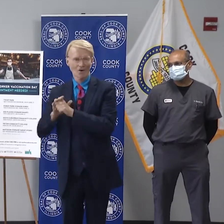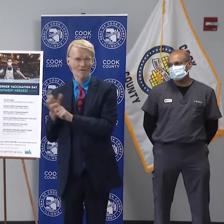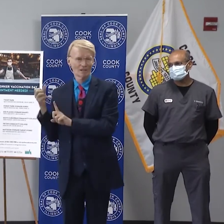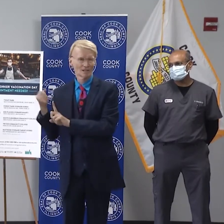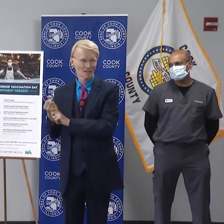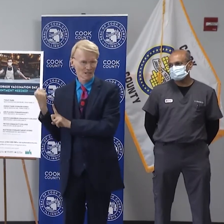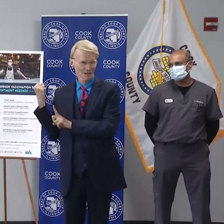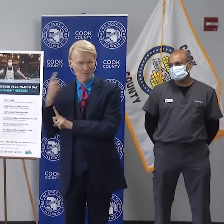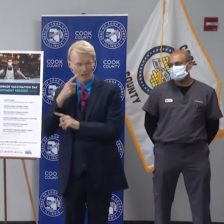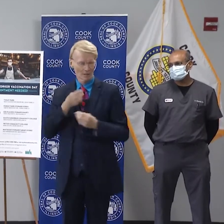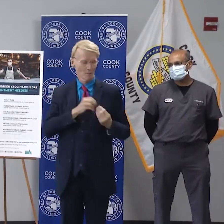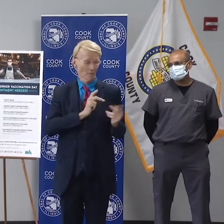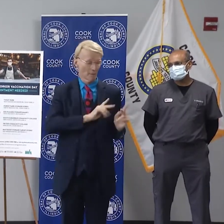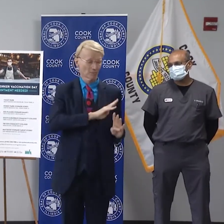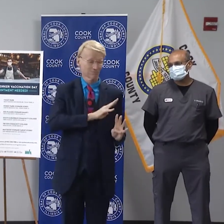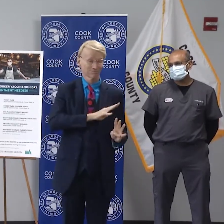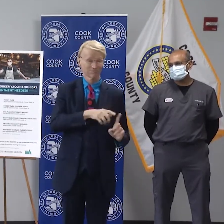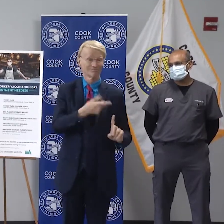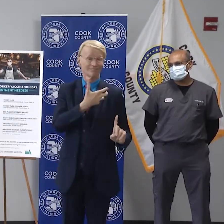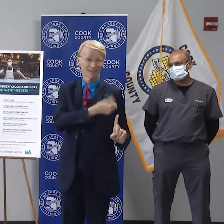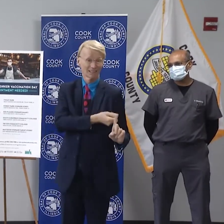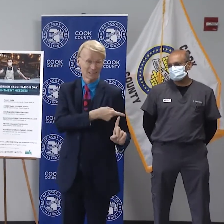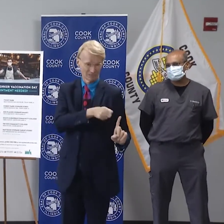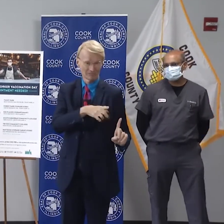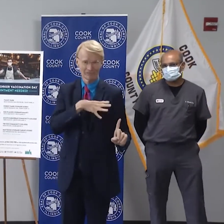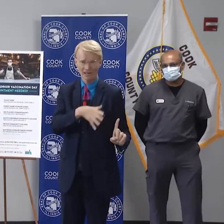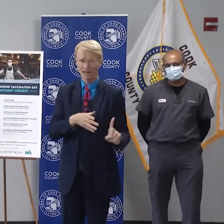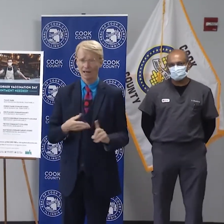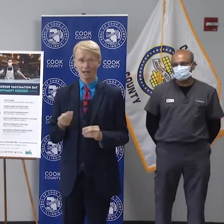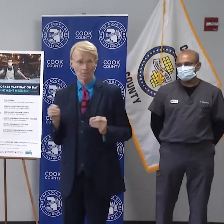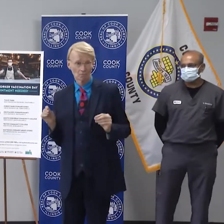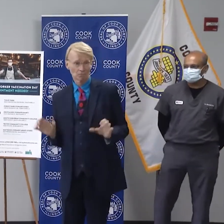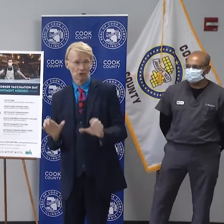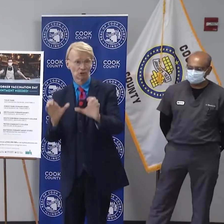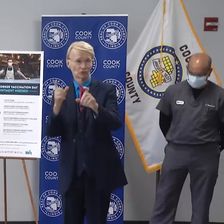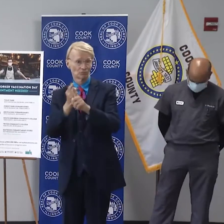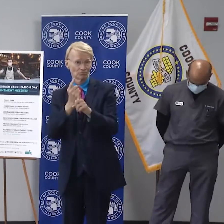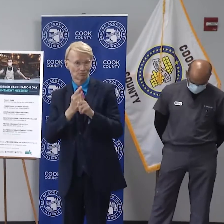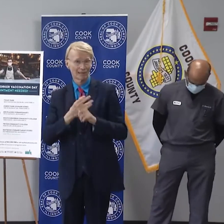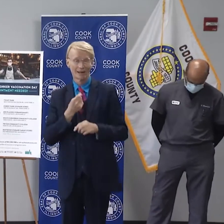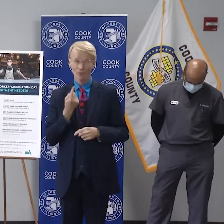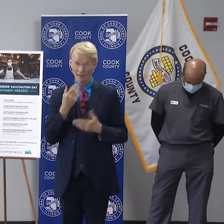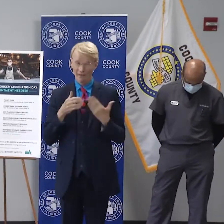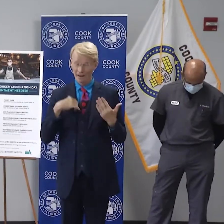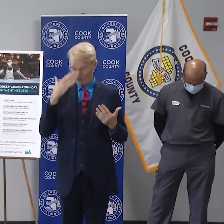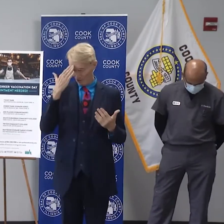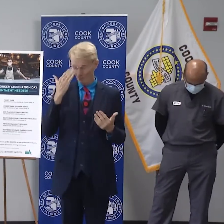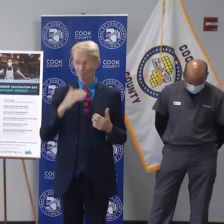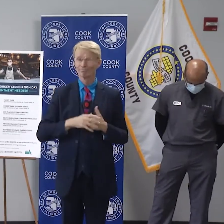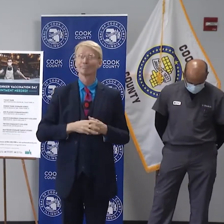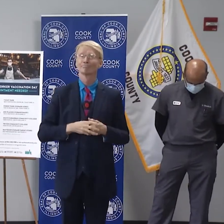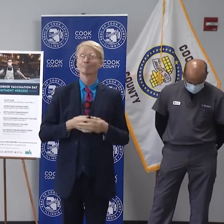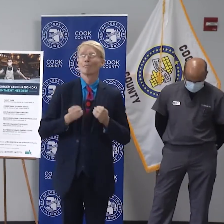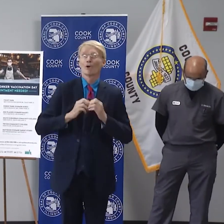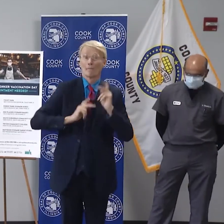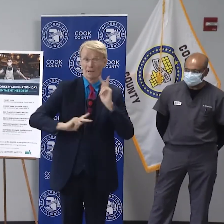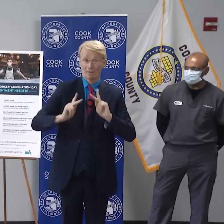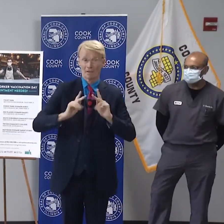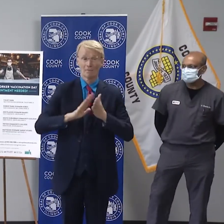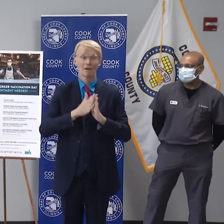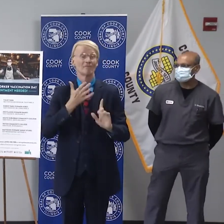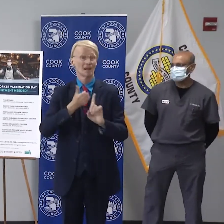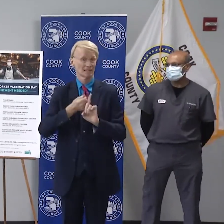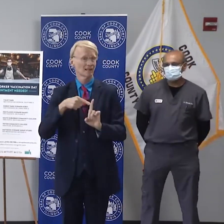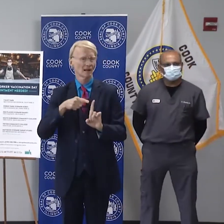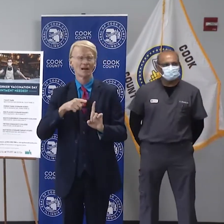are getting vaccinated and more people are taking action. And what I would say, the one thing that I know will be true, the more people get vaccinated, the more that we